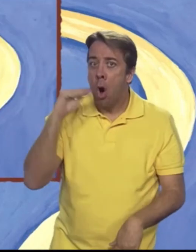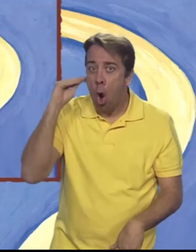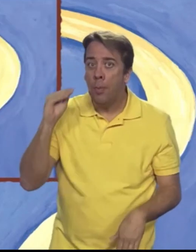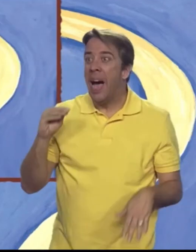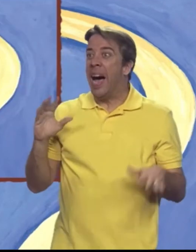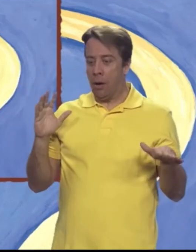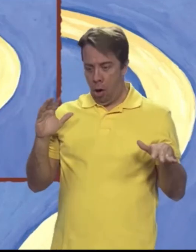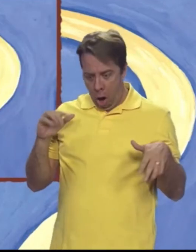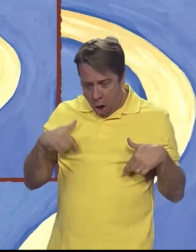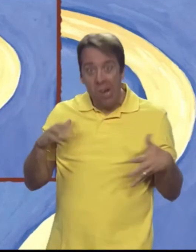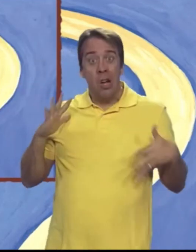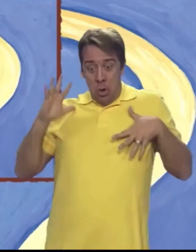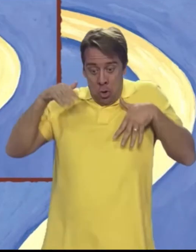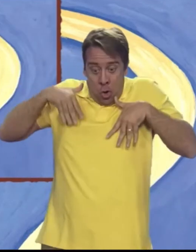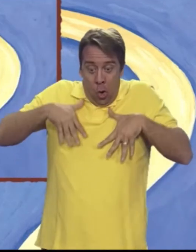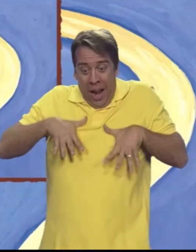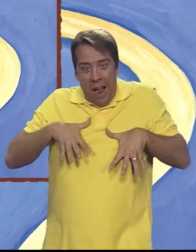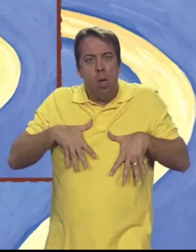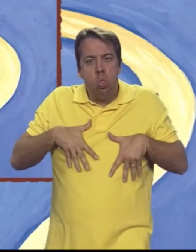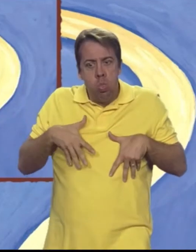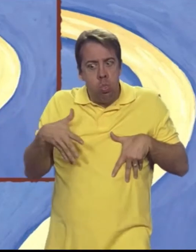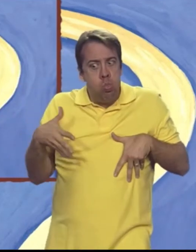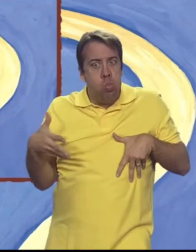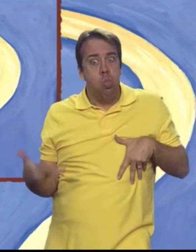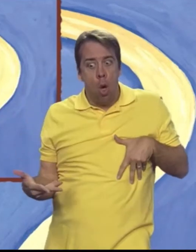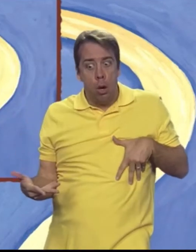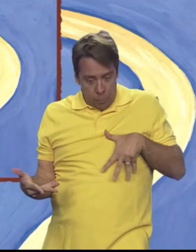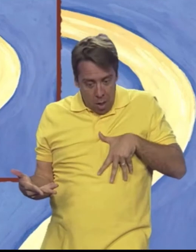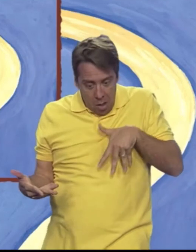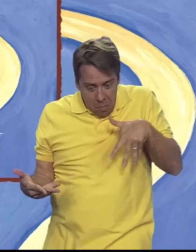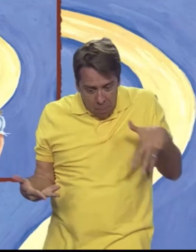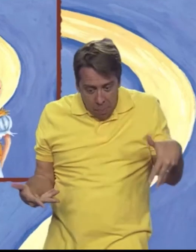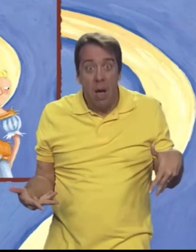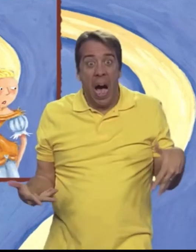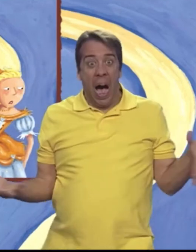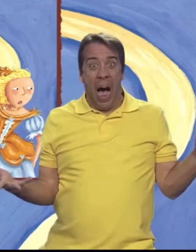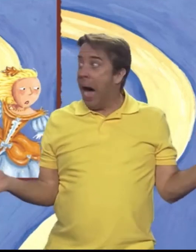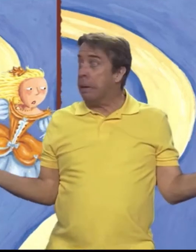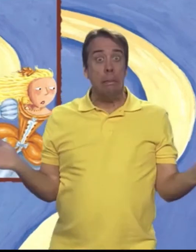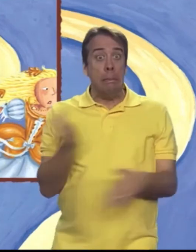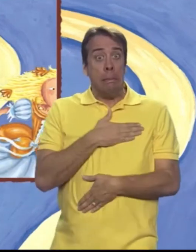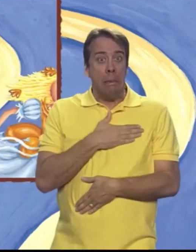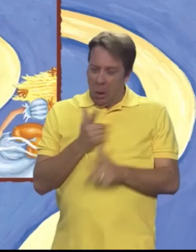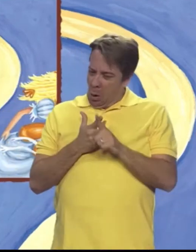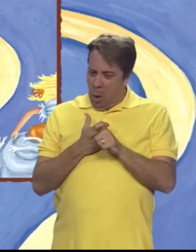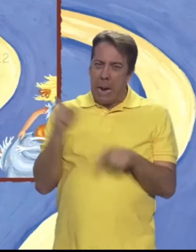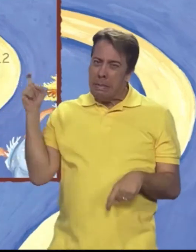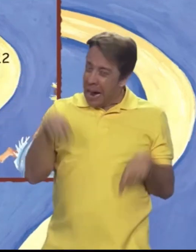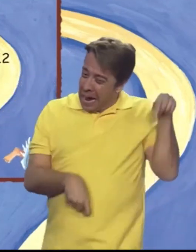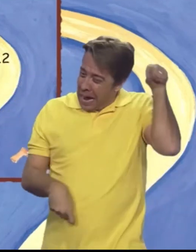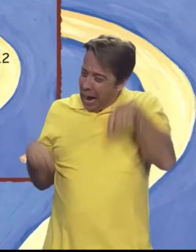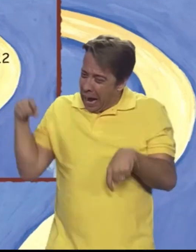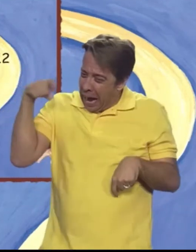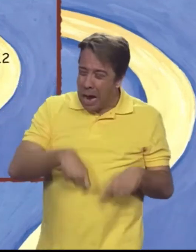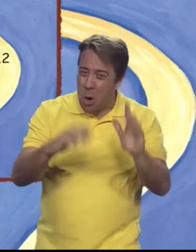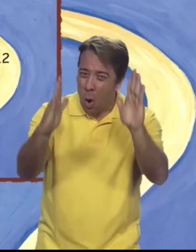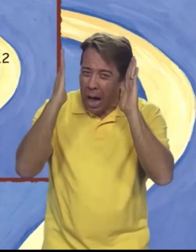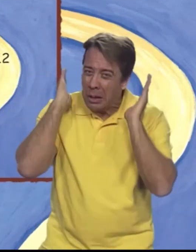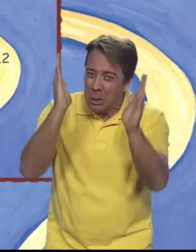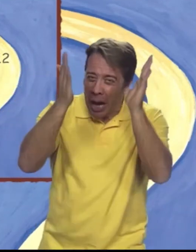starting to fray. Cinderella screamed and ran as fast as she could out of the ballroom and down the long corridors towards the